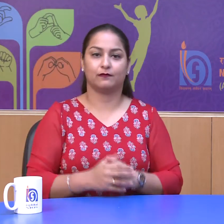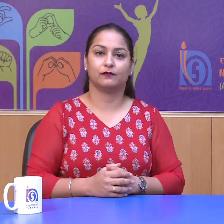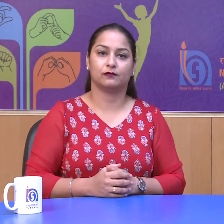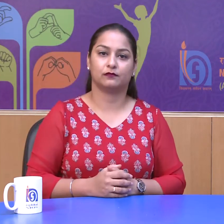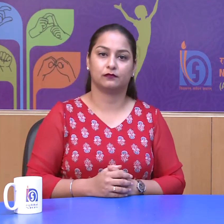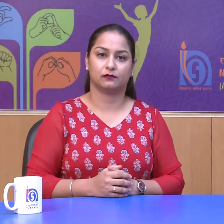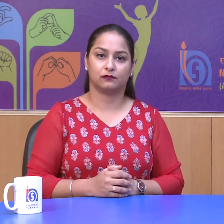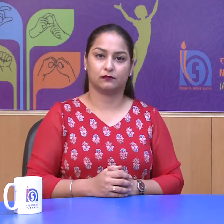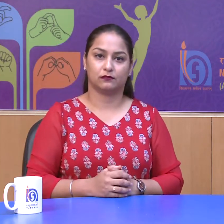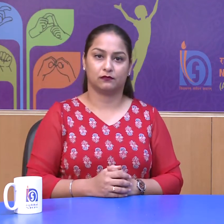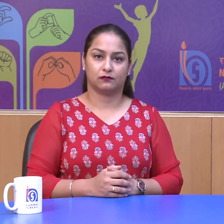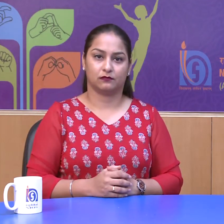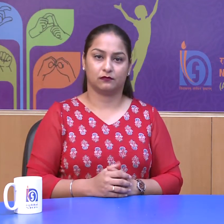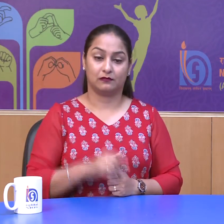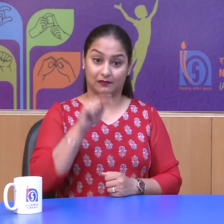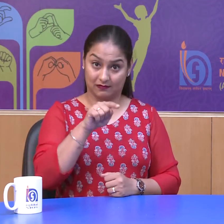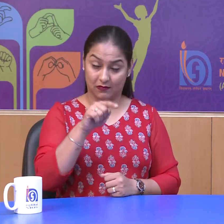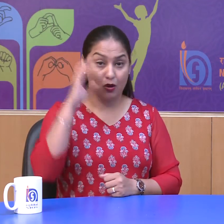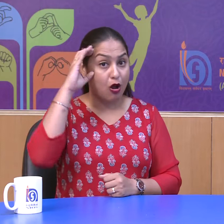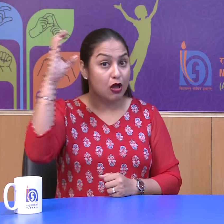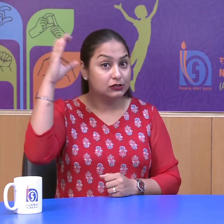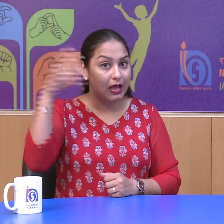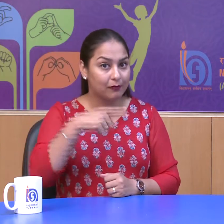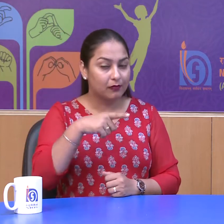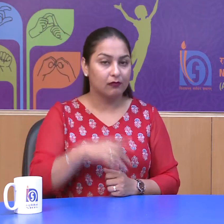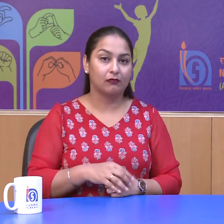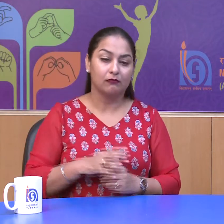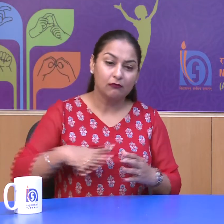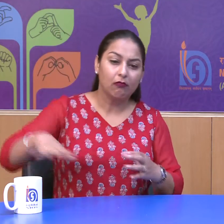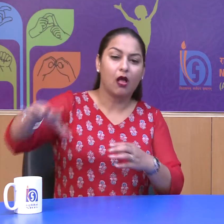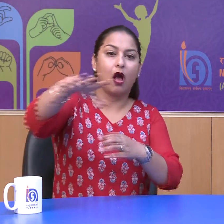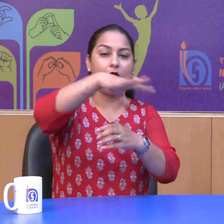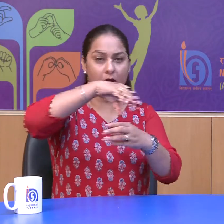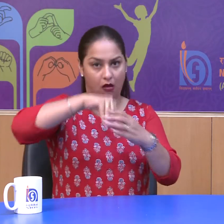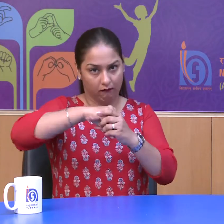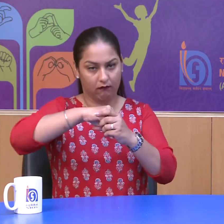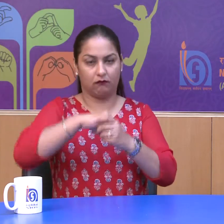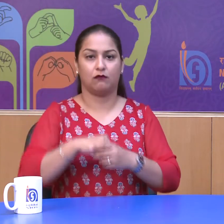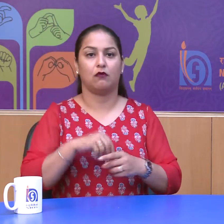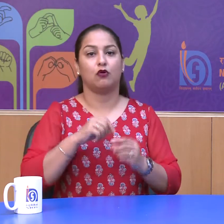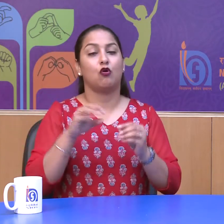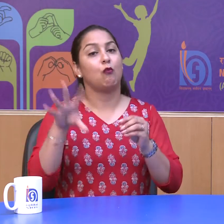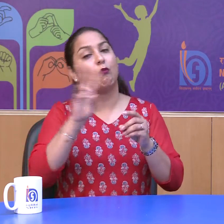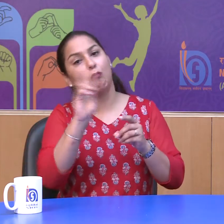This concept covers both the electoral